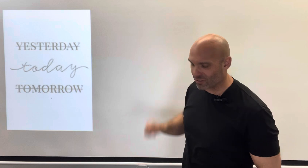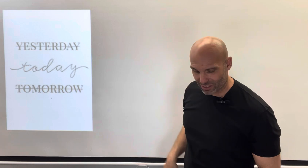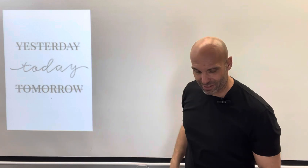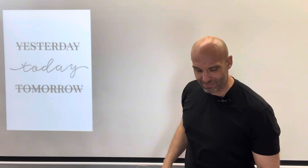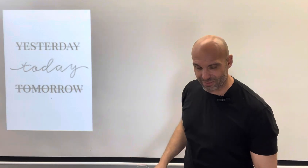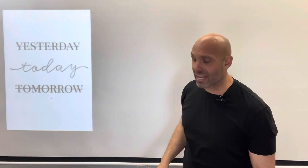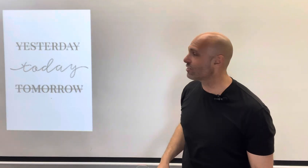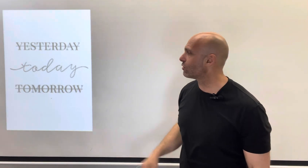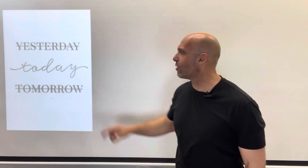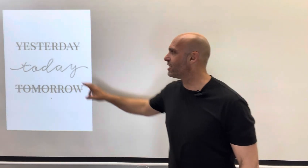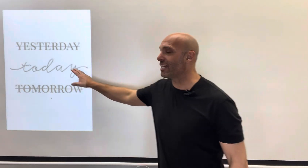Yesterday. Okay, so show me today,